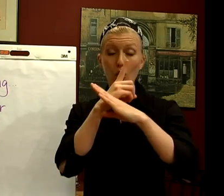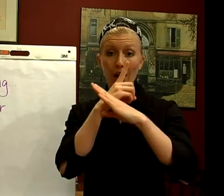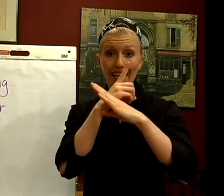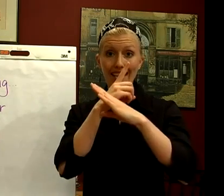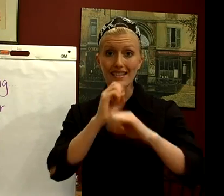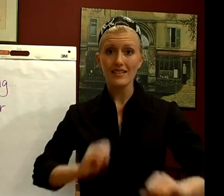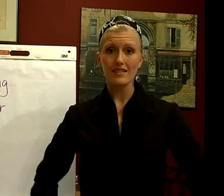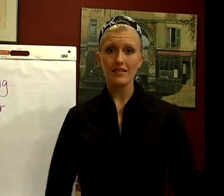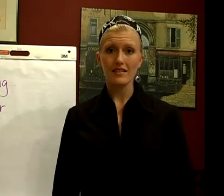quiet,